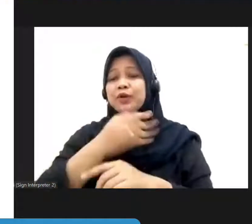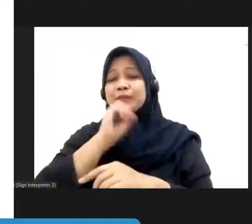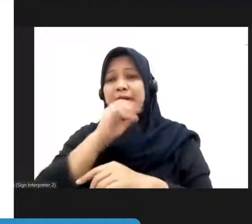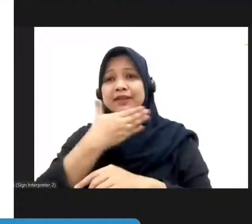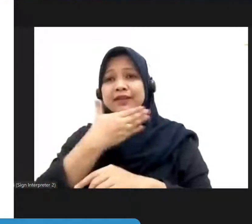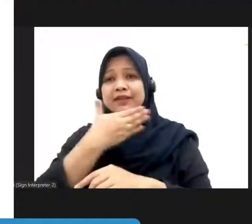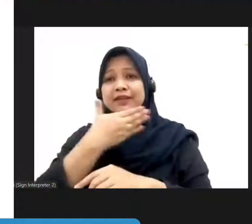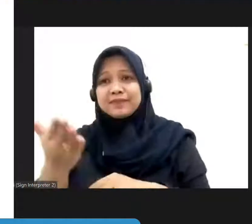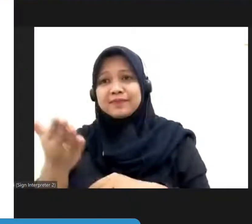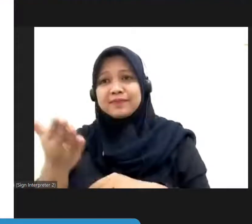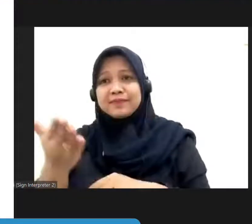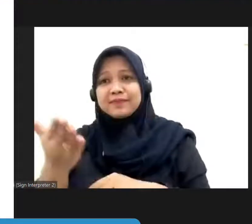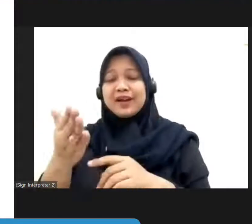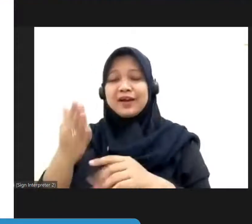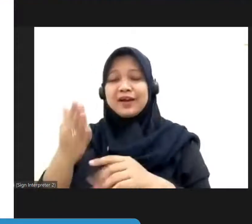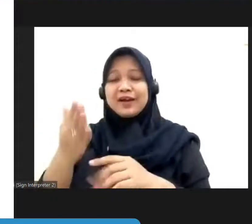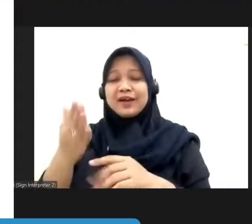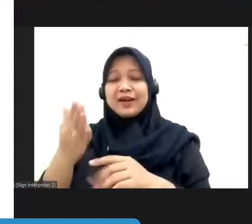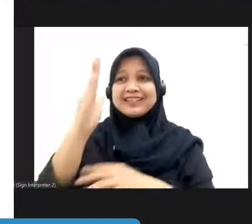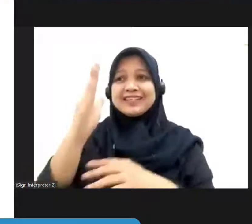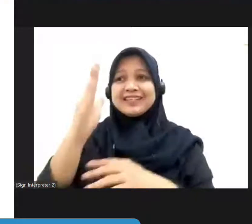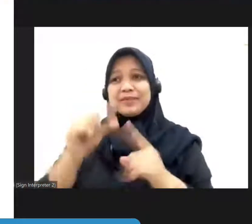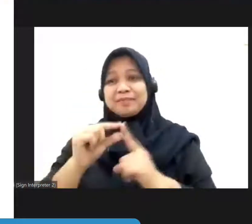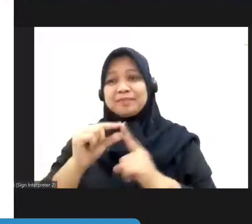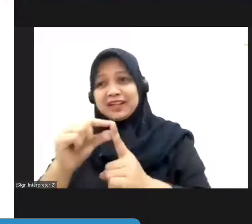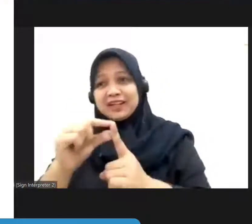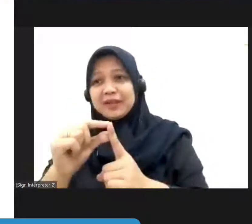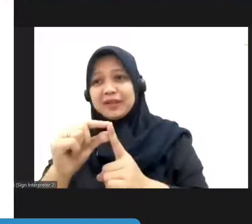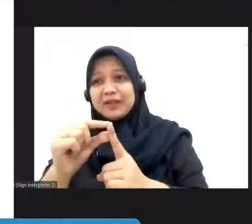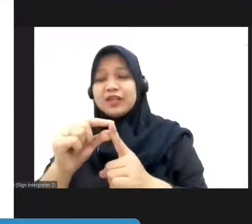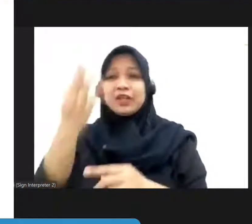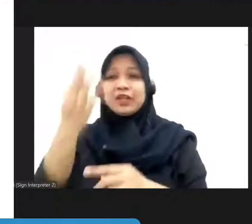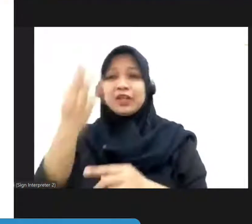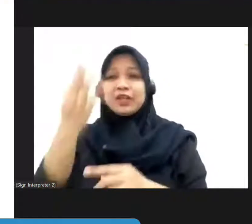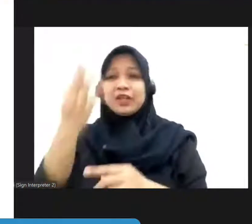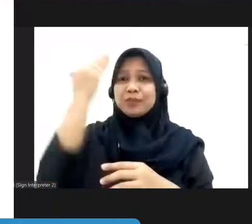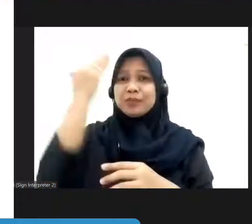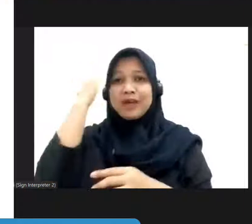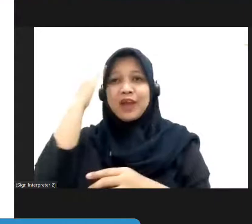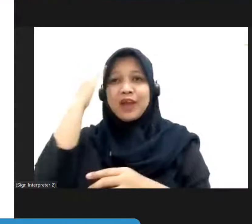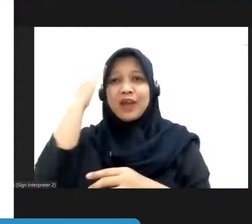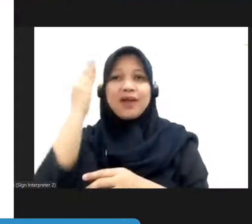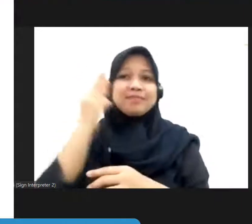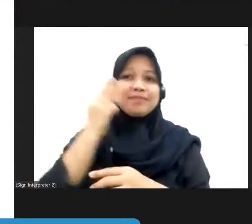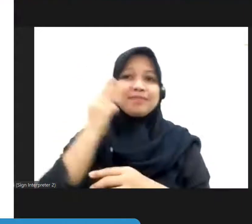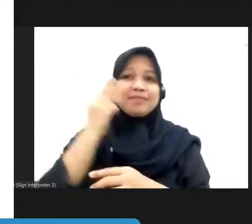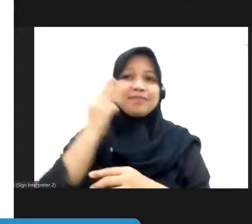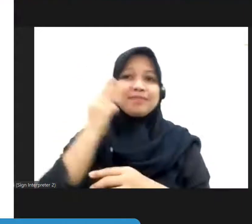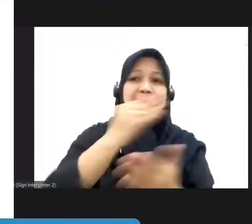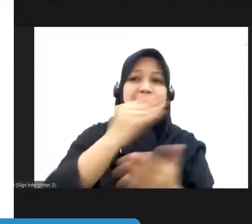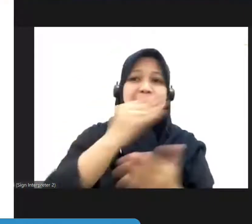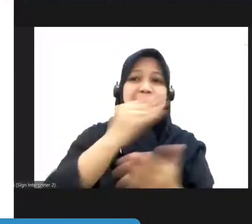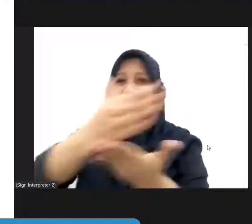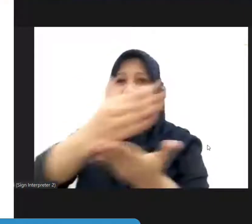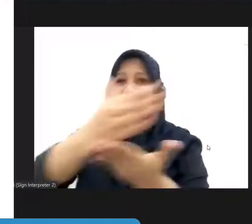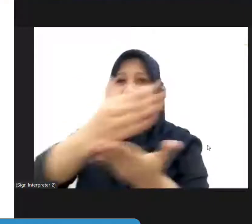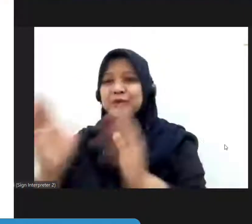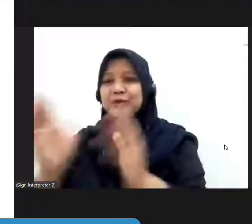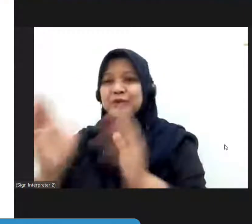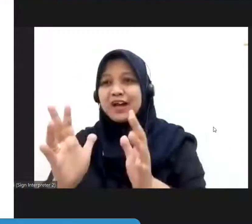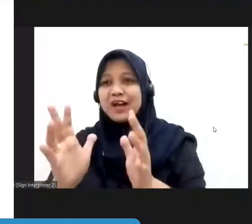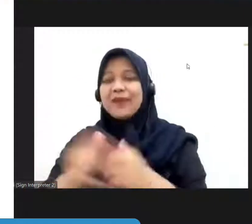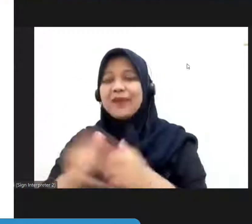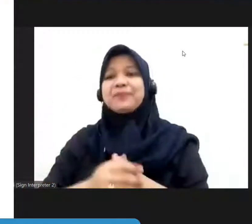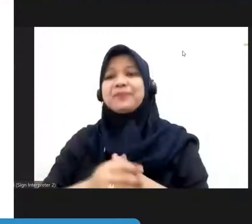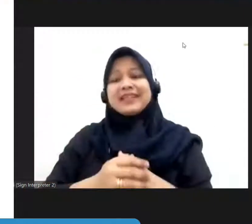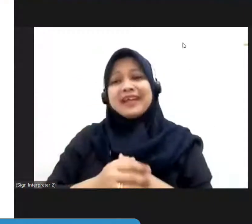this fantastic sharing of the knowledge and experience. I think we take some of the key